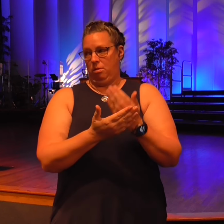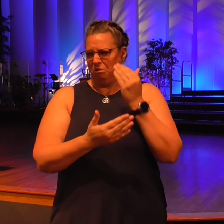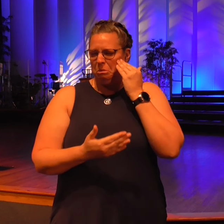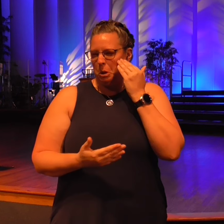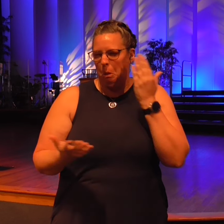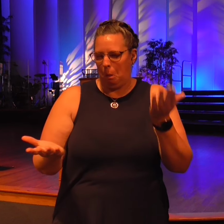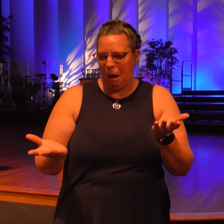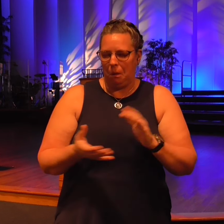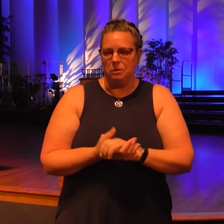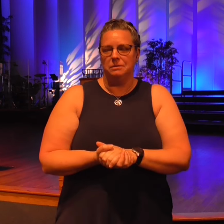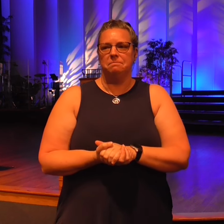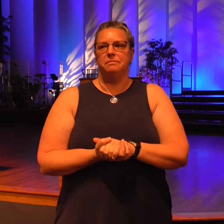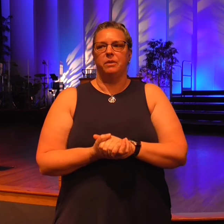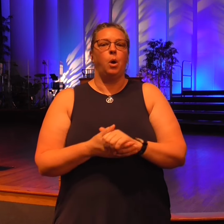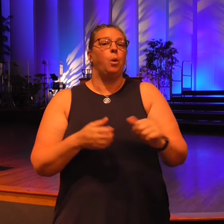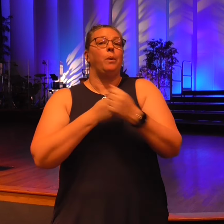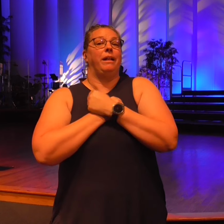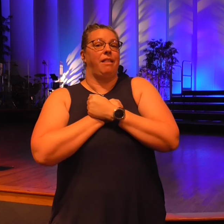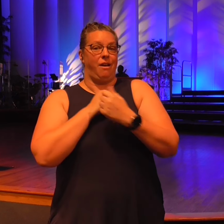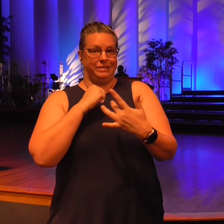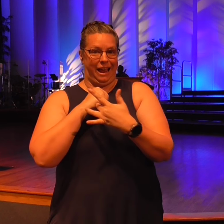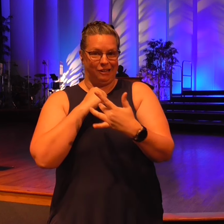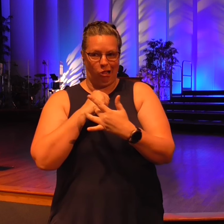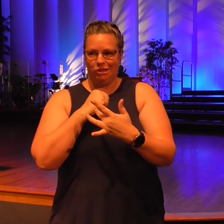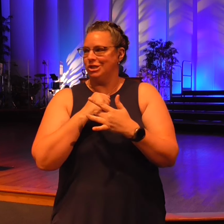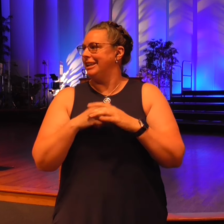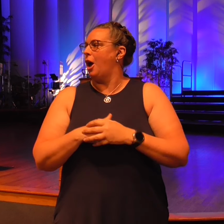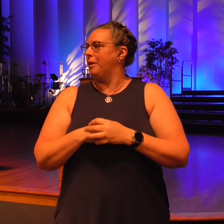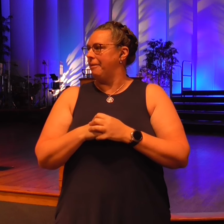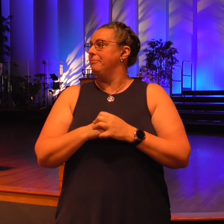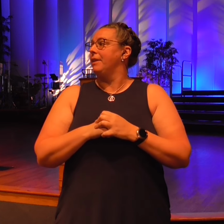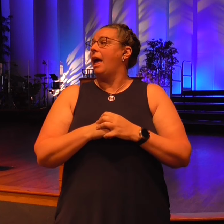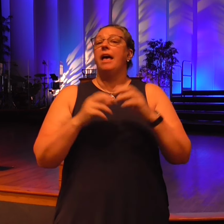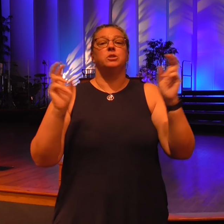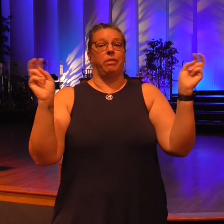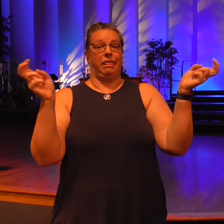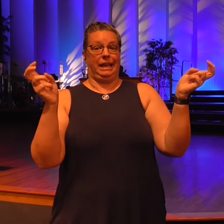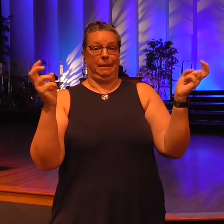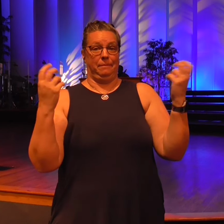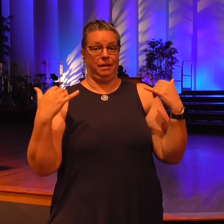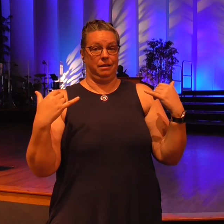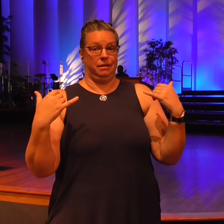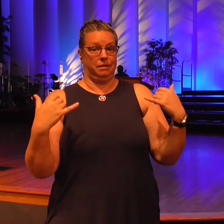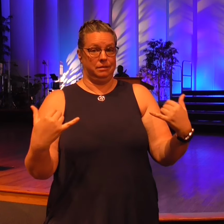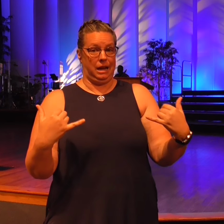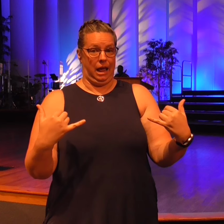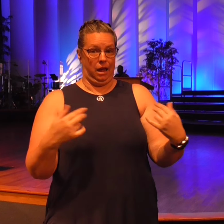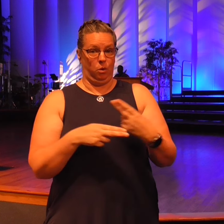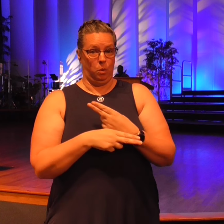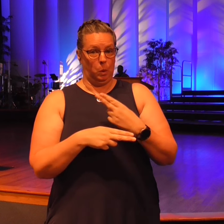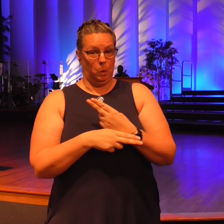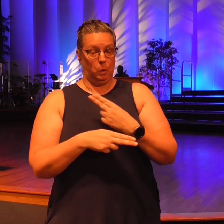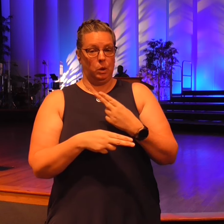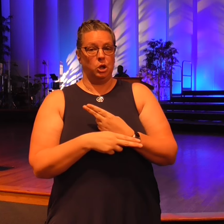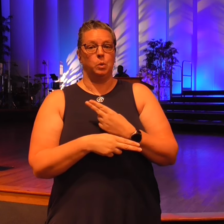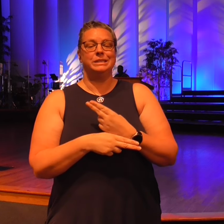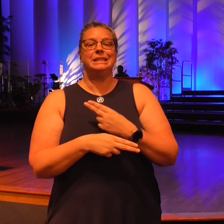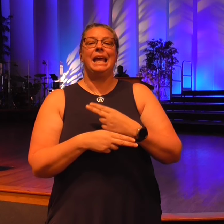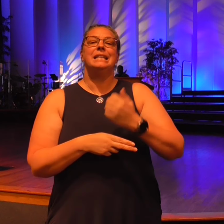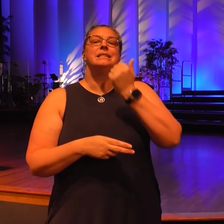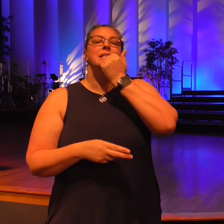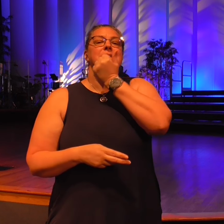is. We love technology and the theme that I'm going to use for this is